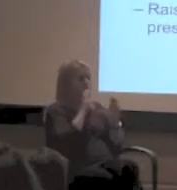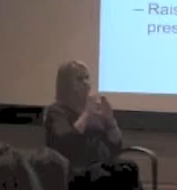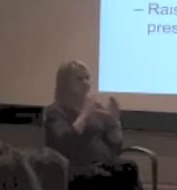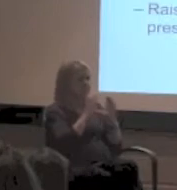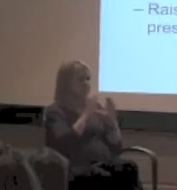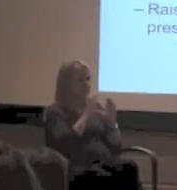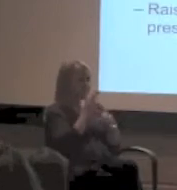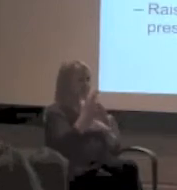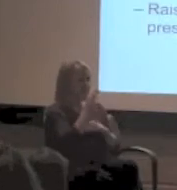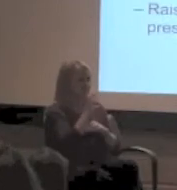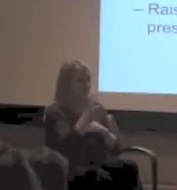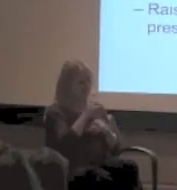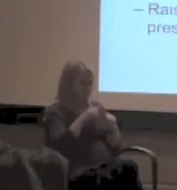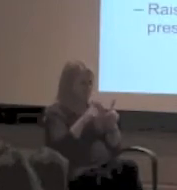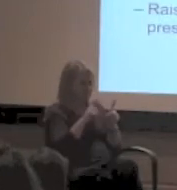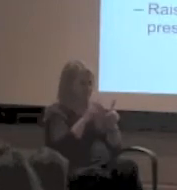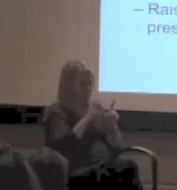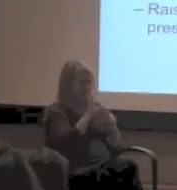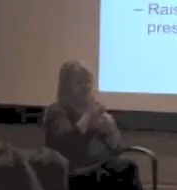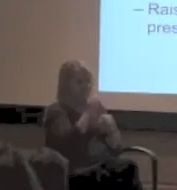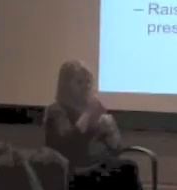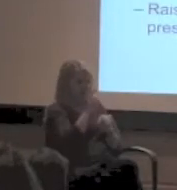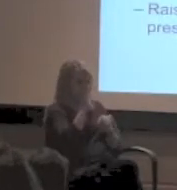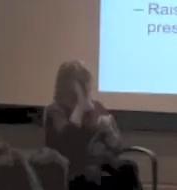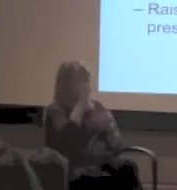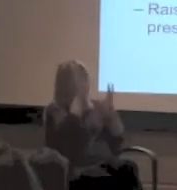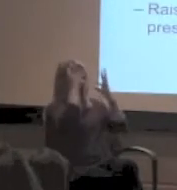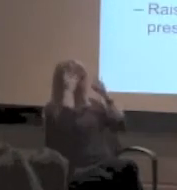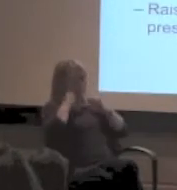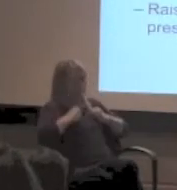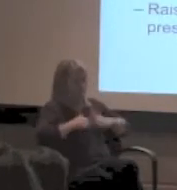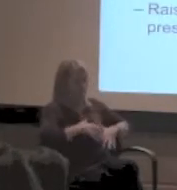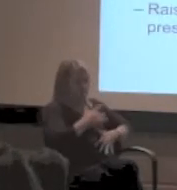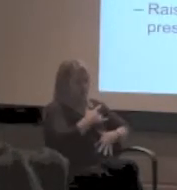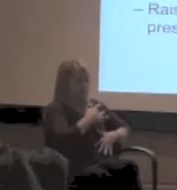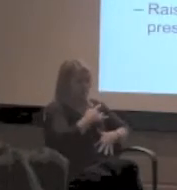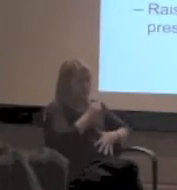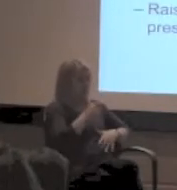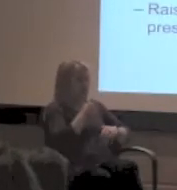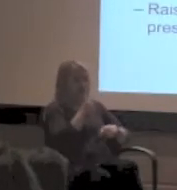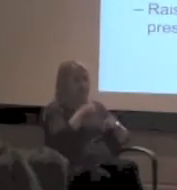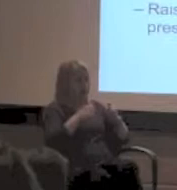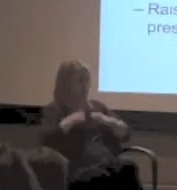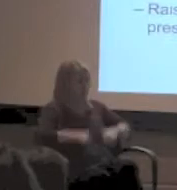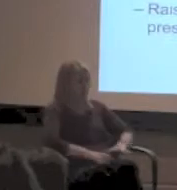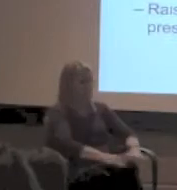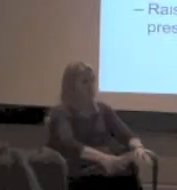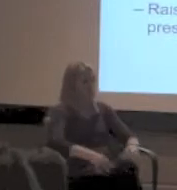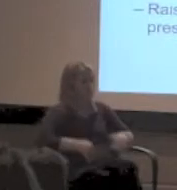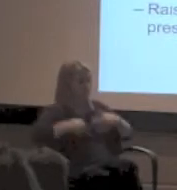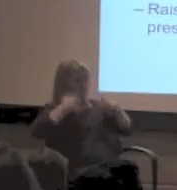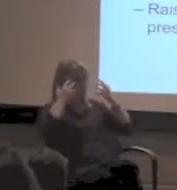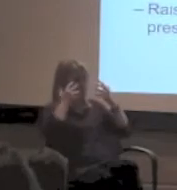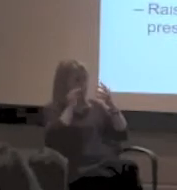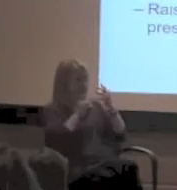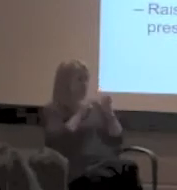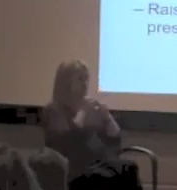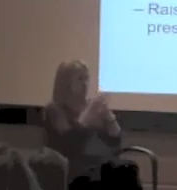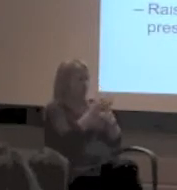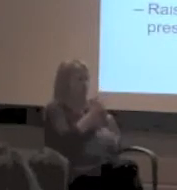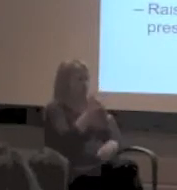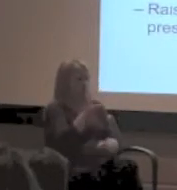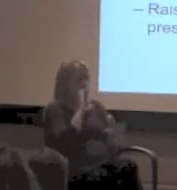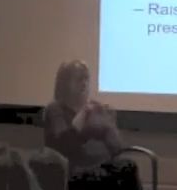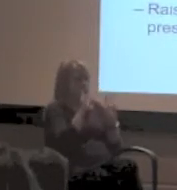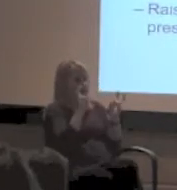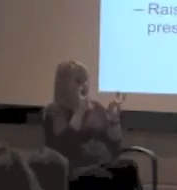the CSF gets absorbed back into the bloodstream to the heart, and it just can't get back to the bloodstream, and that's another cause called